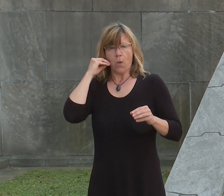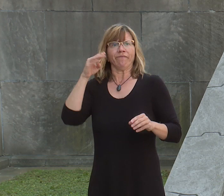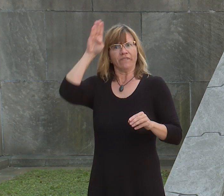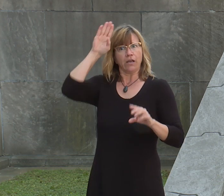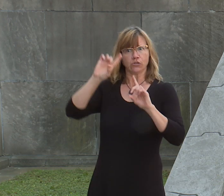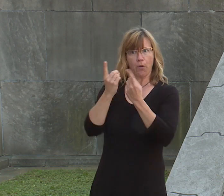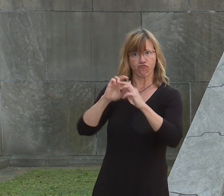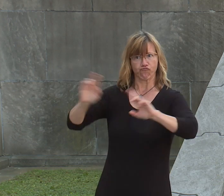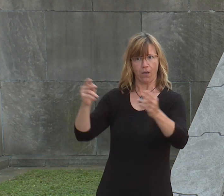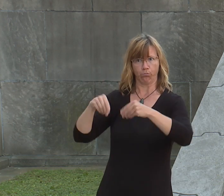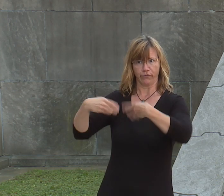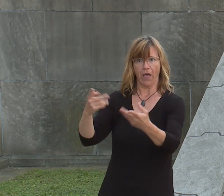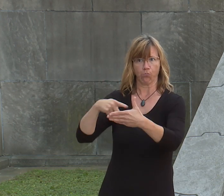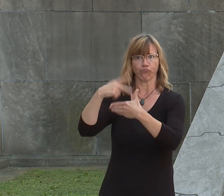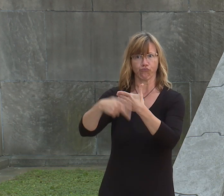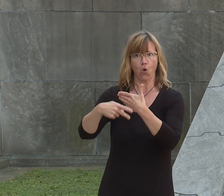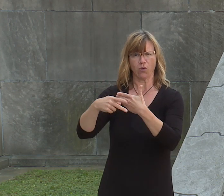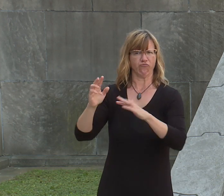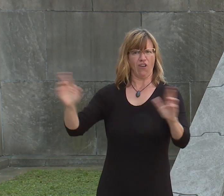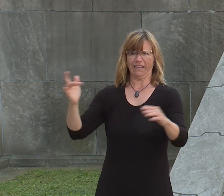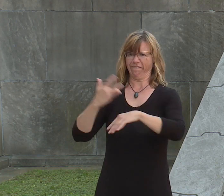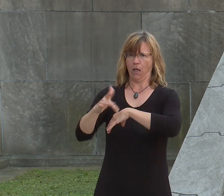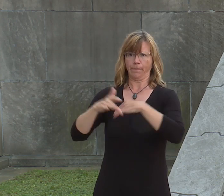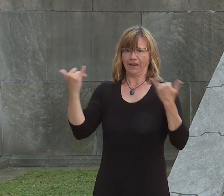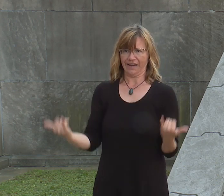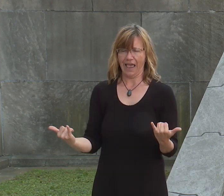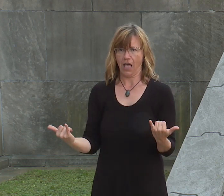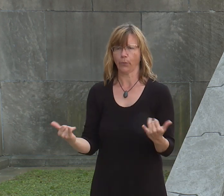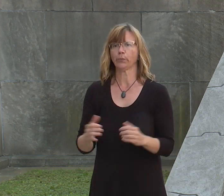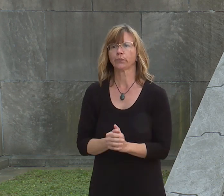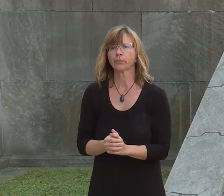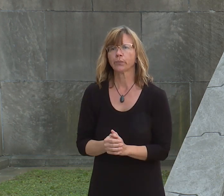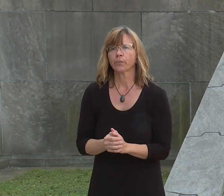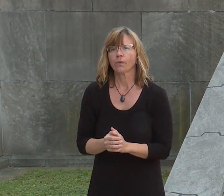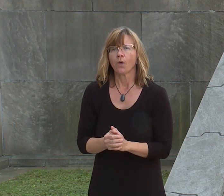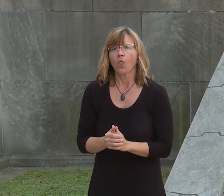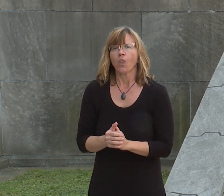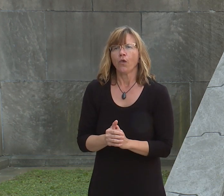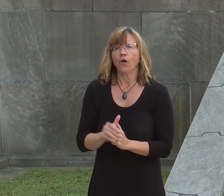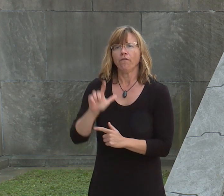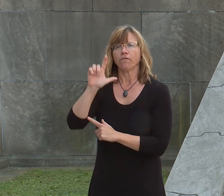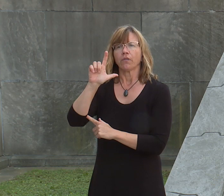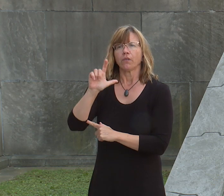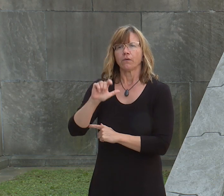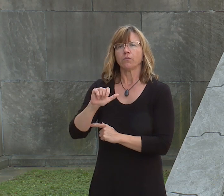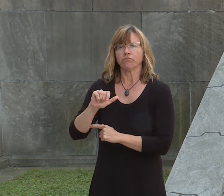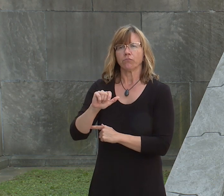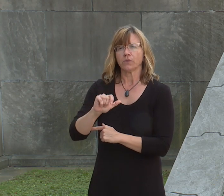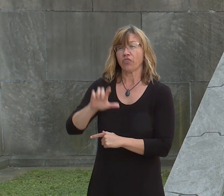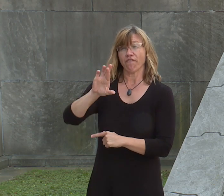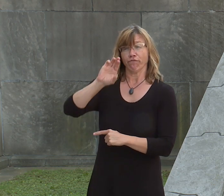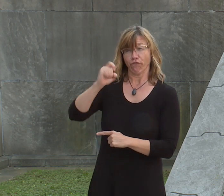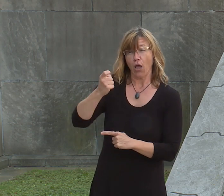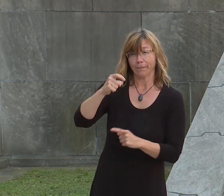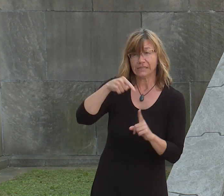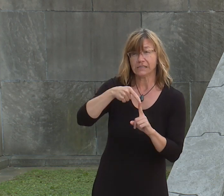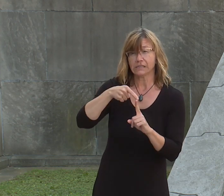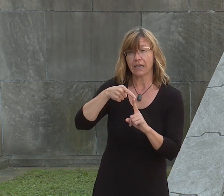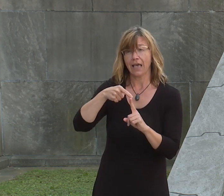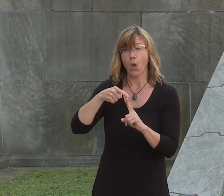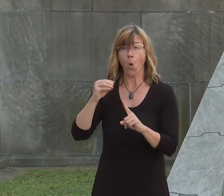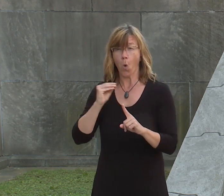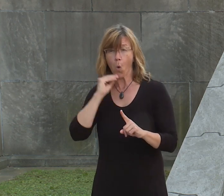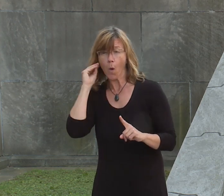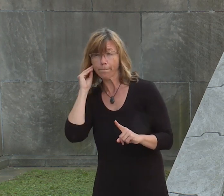appointment. The health department is also working with Lutherville Pharmacy, LifeBridge, and Pecora Shalom, and independent homebound providers to